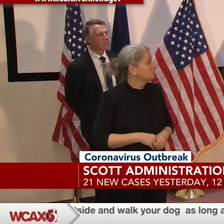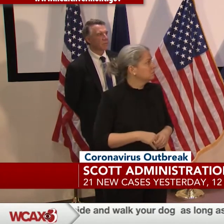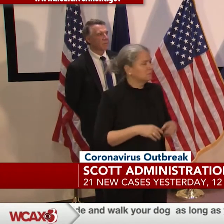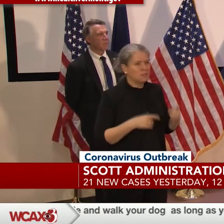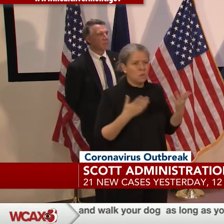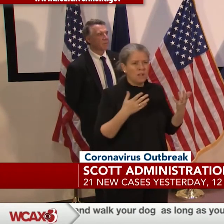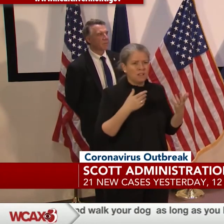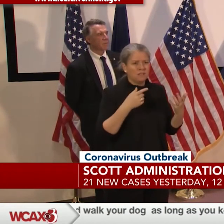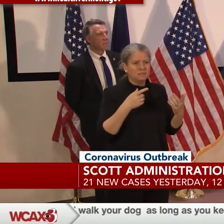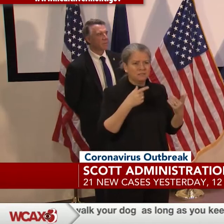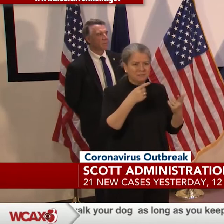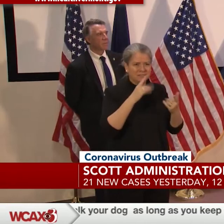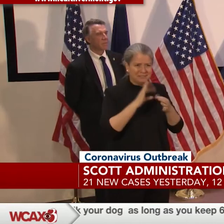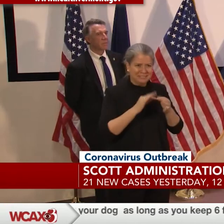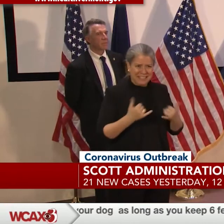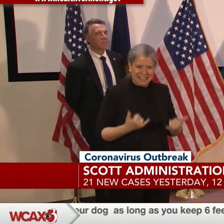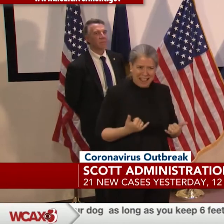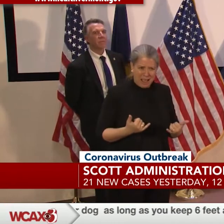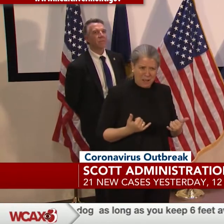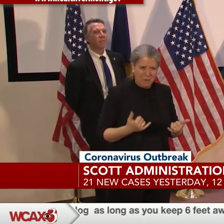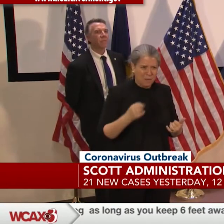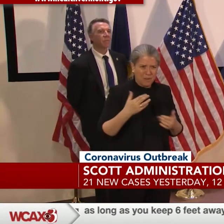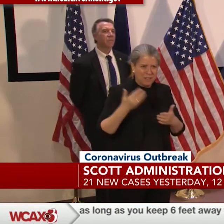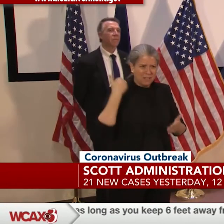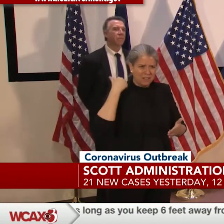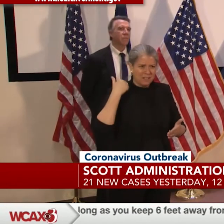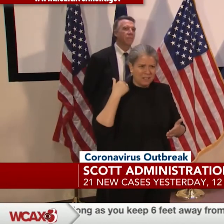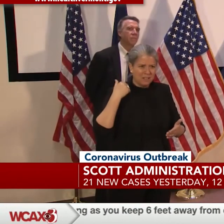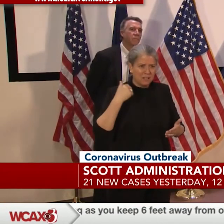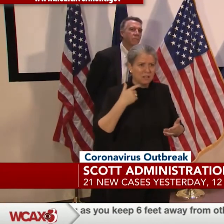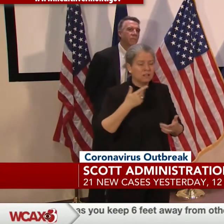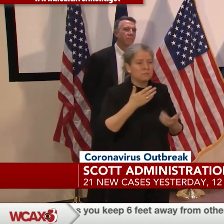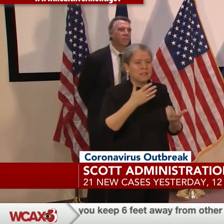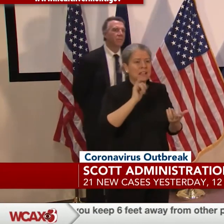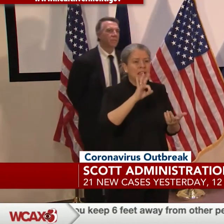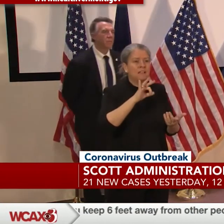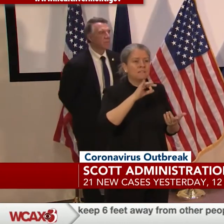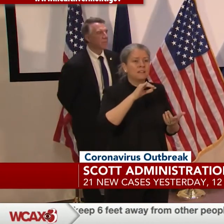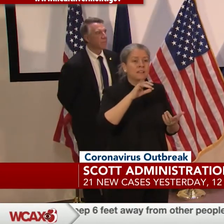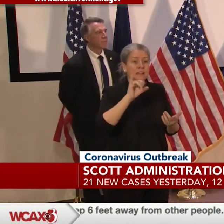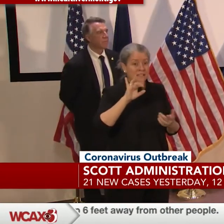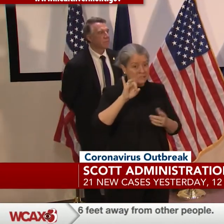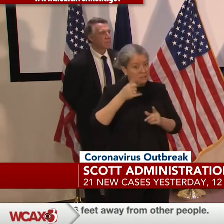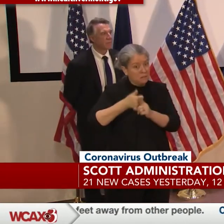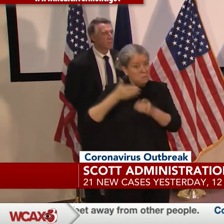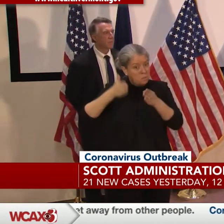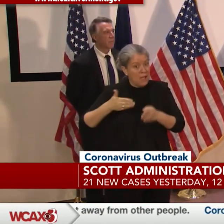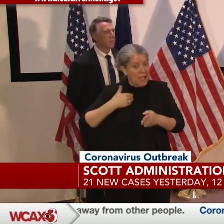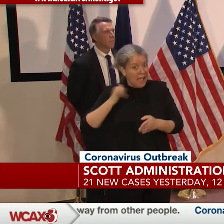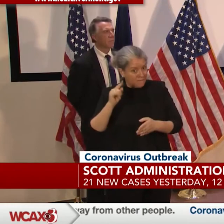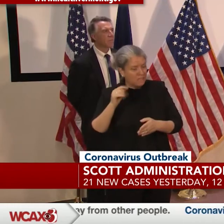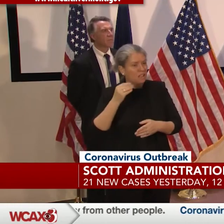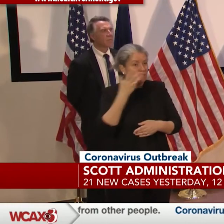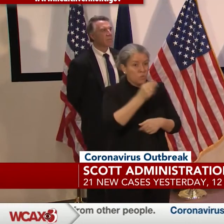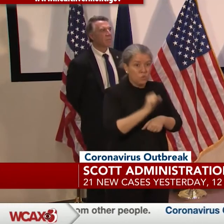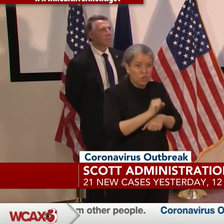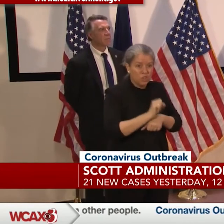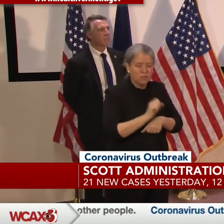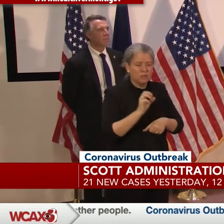You're making it sound like currently as opposed to previously. Yeah, well, if they have it and like had gone to work, they yeah. still